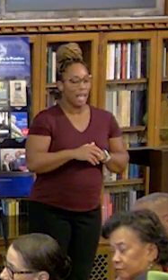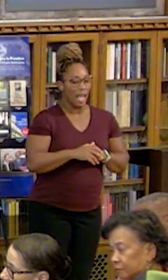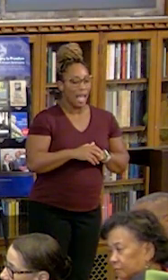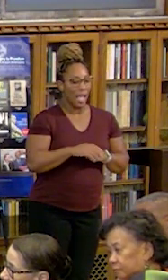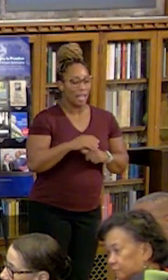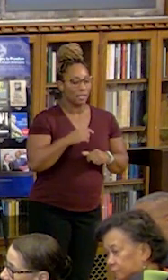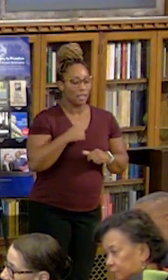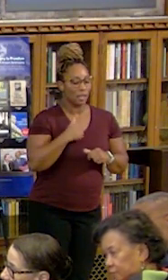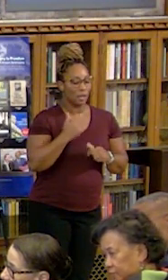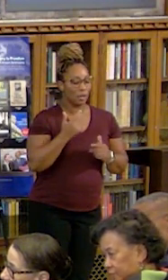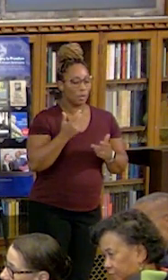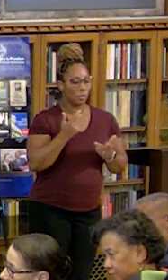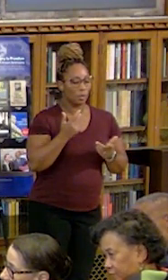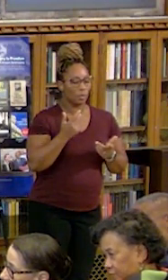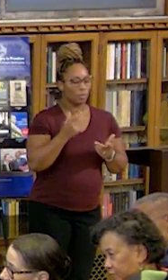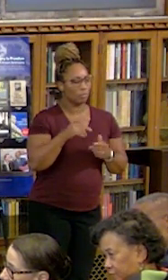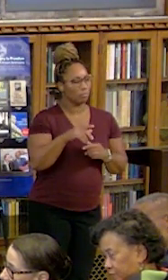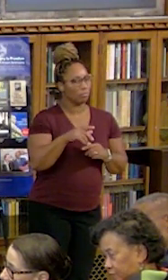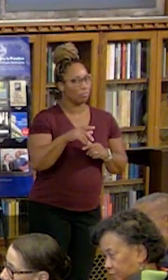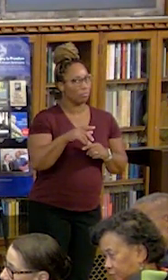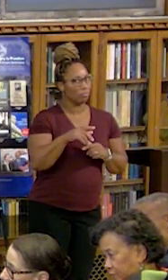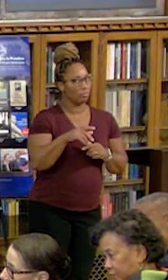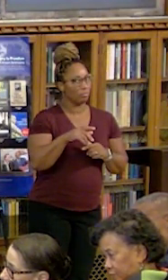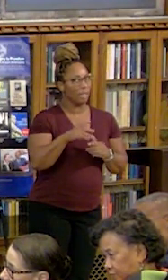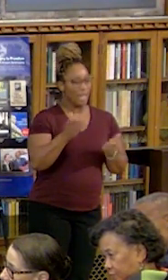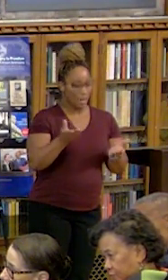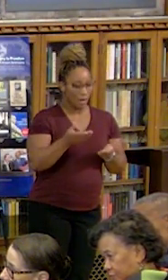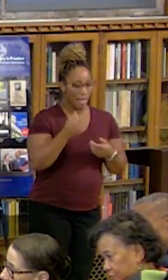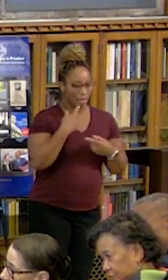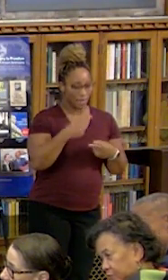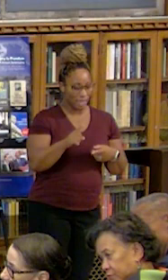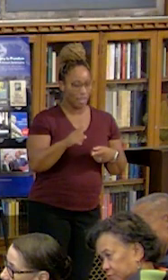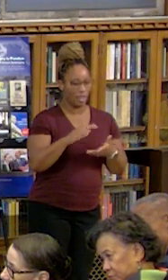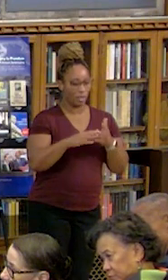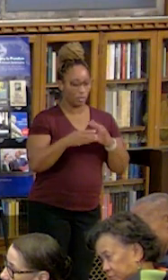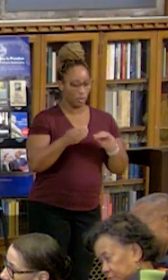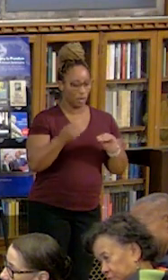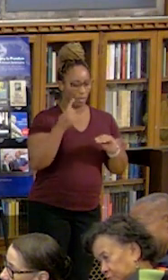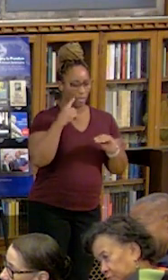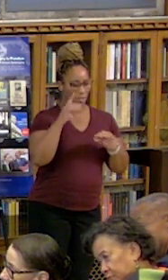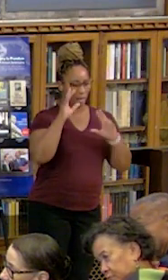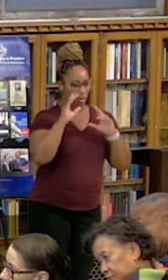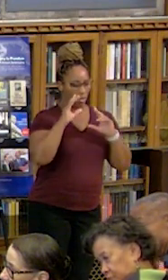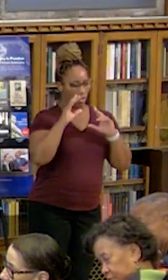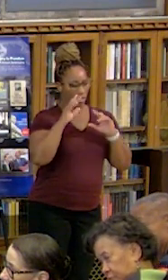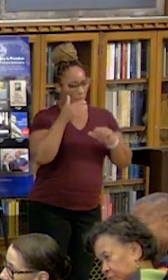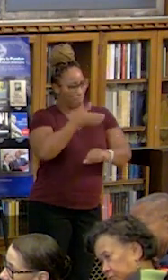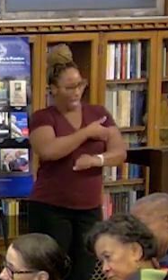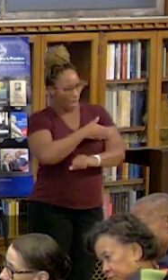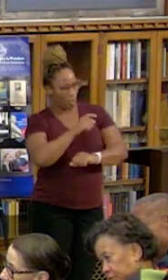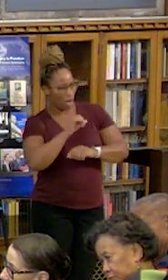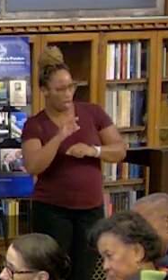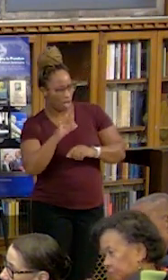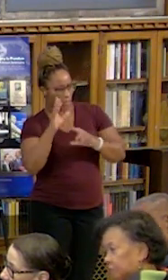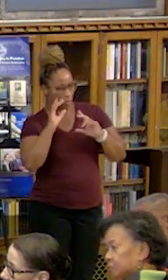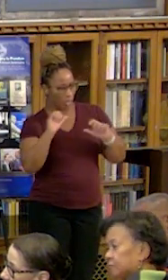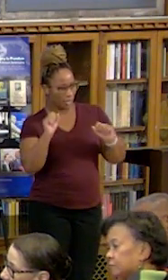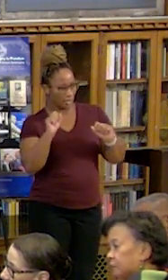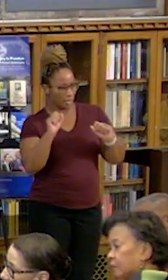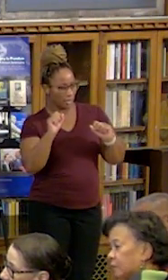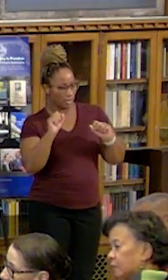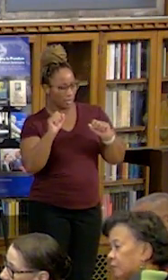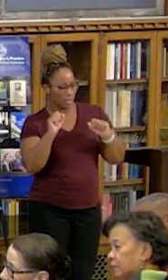telling the story or thinking about the presidency the power of the presidency the